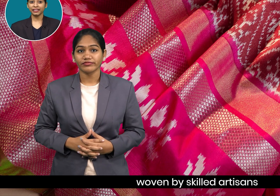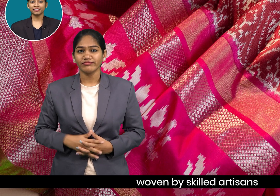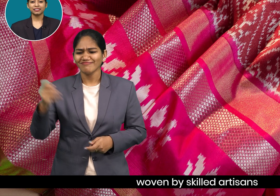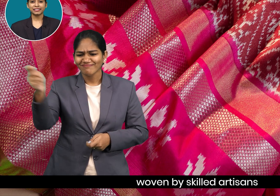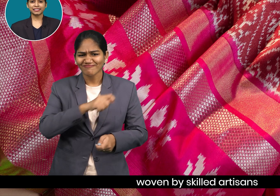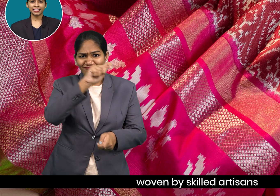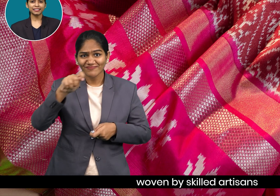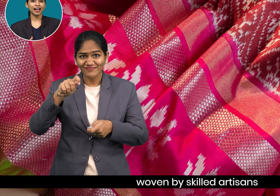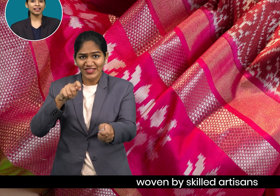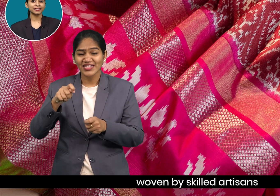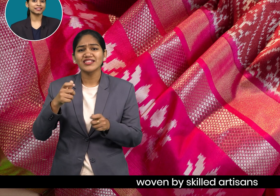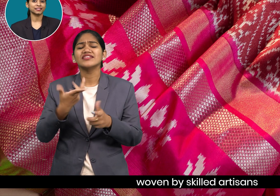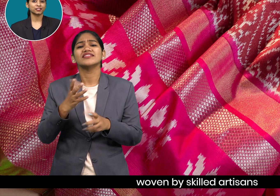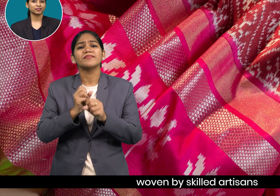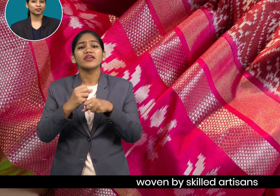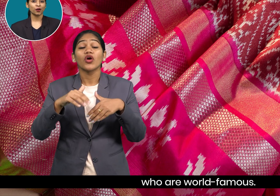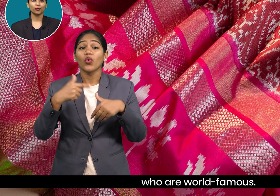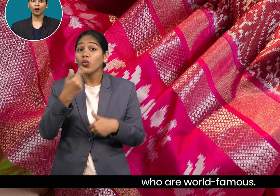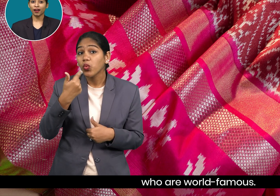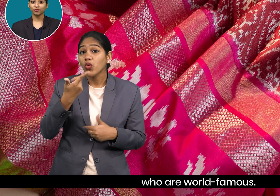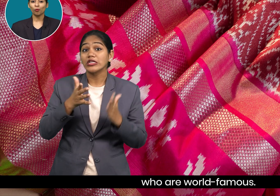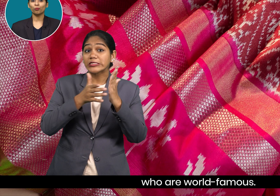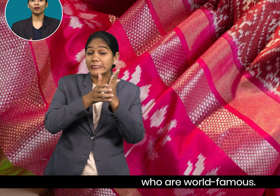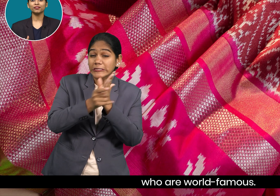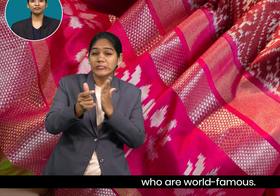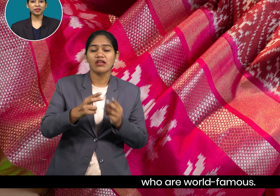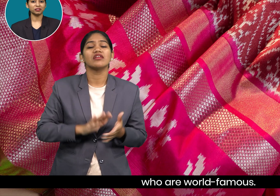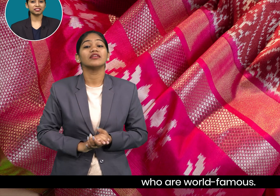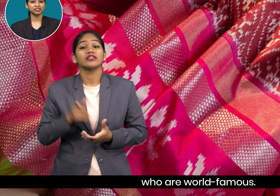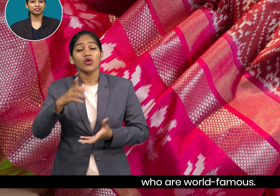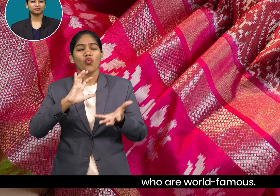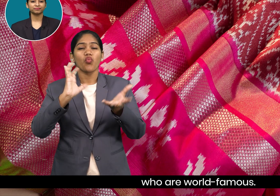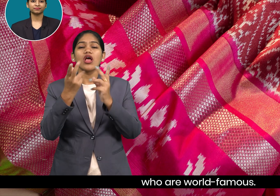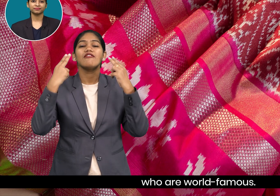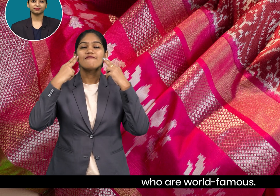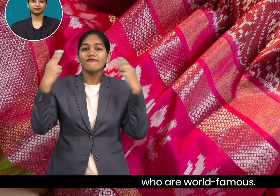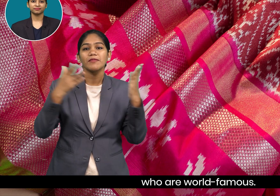Woven by skilled artisans who are world famous.